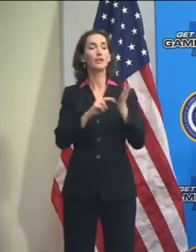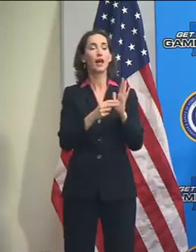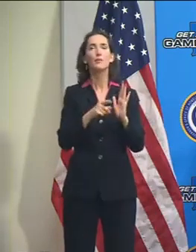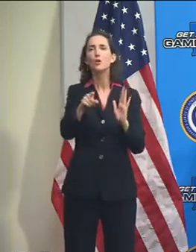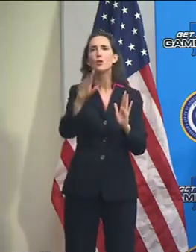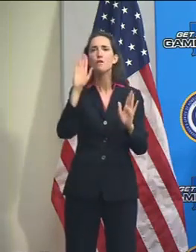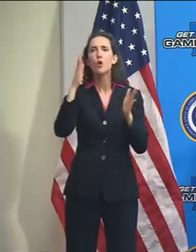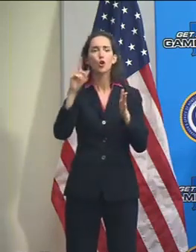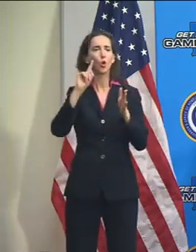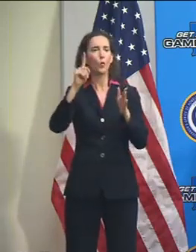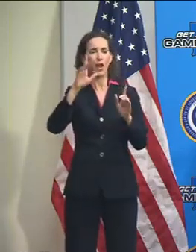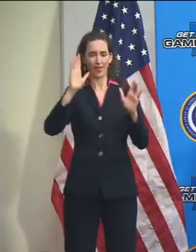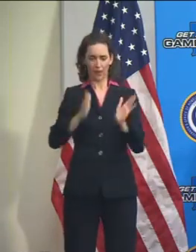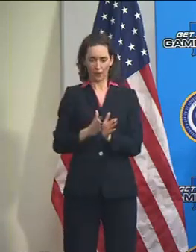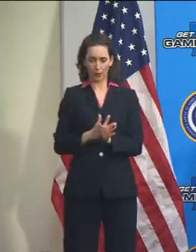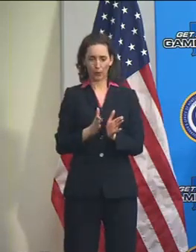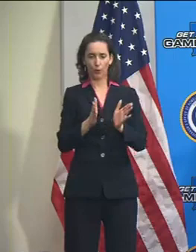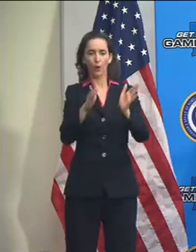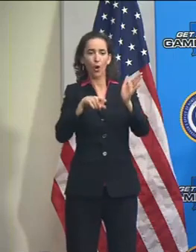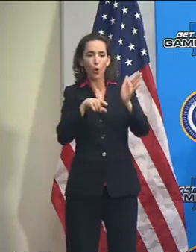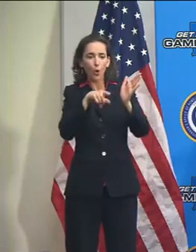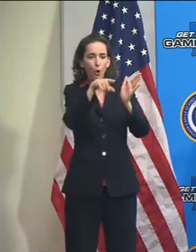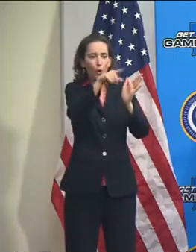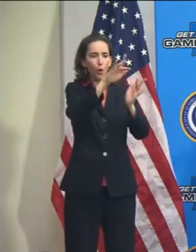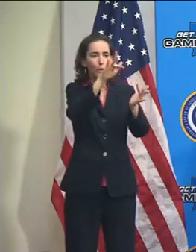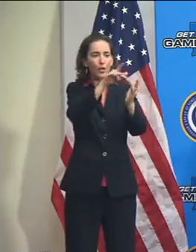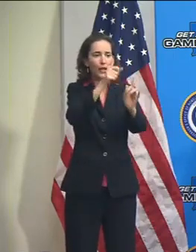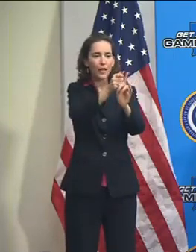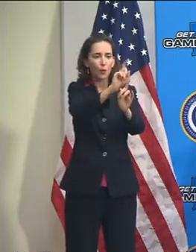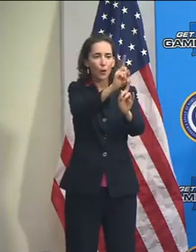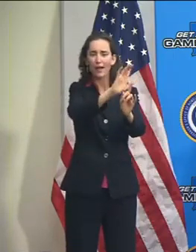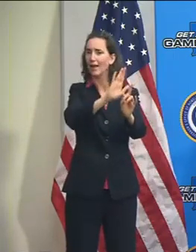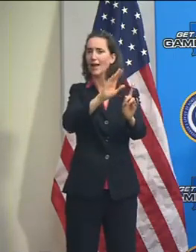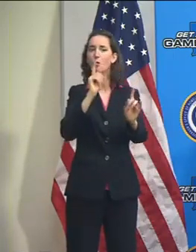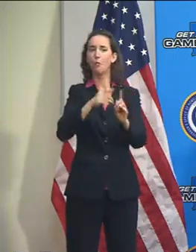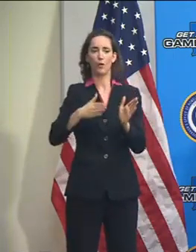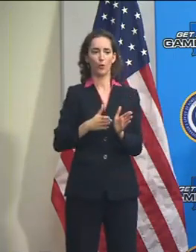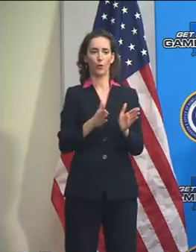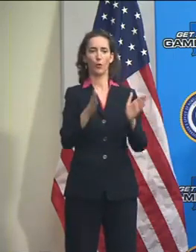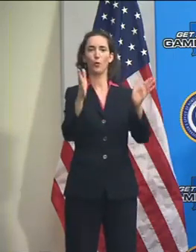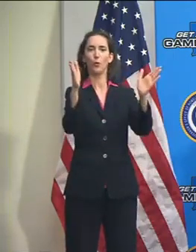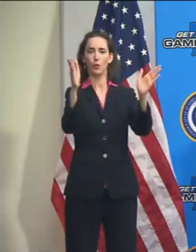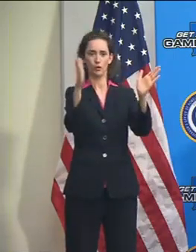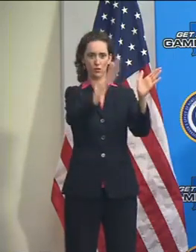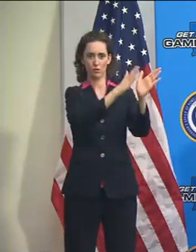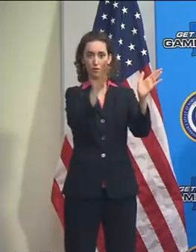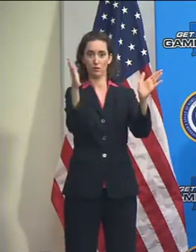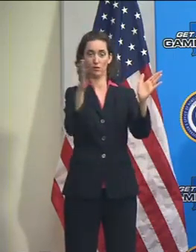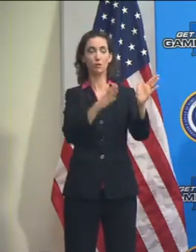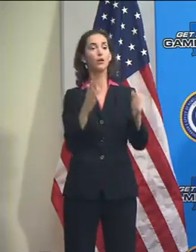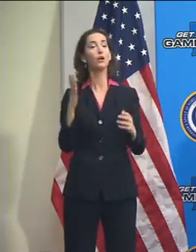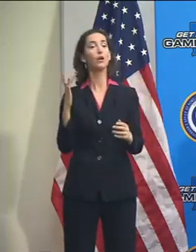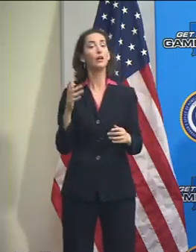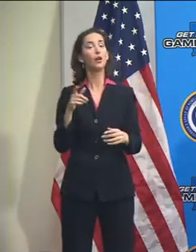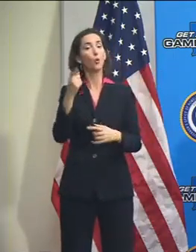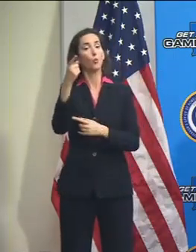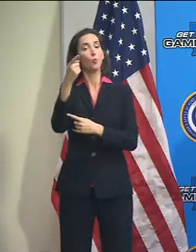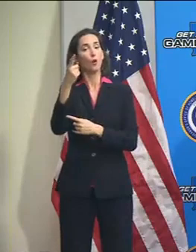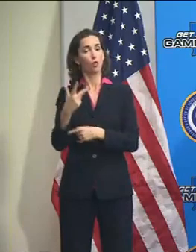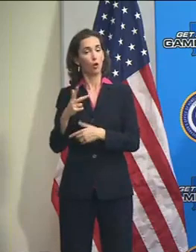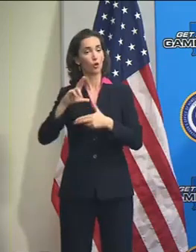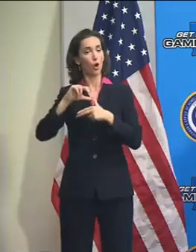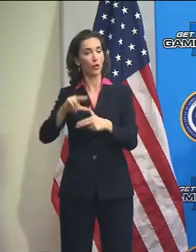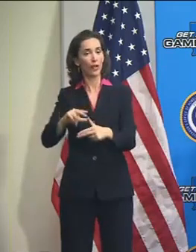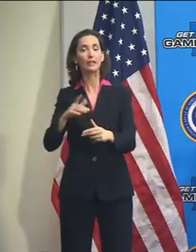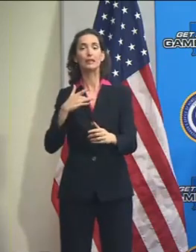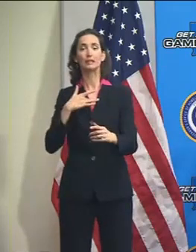center line of the track. And in fact, a third of storms actually make landfall outside of the cone. So nobody